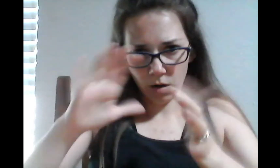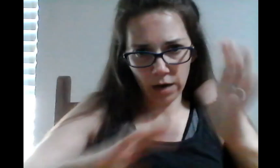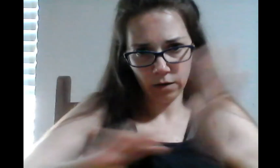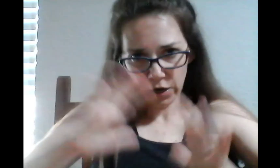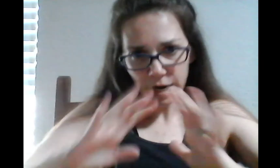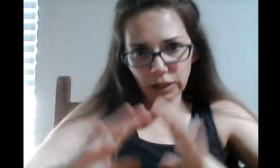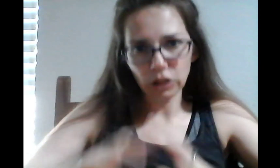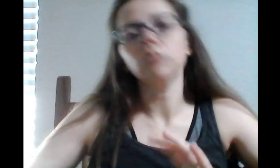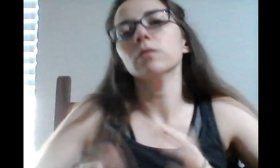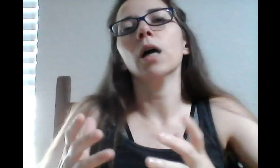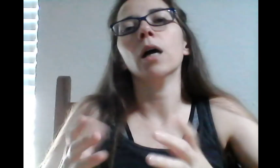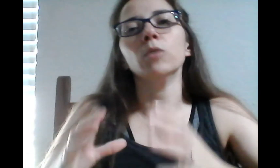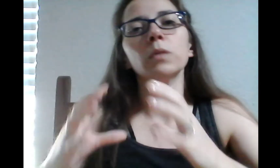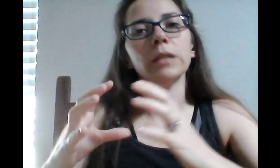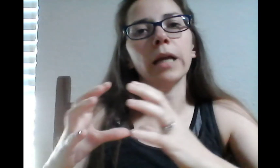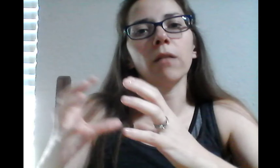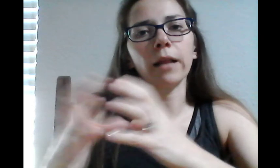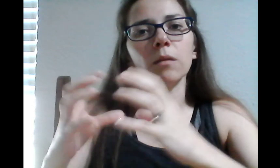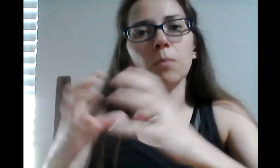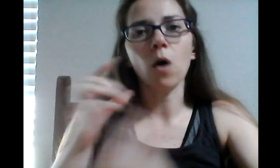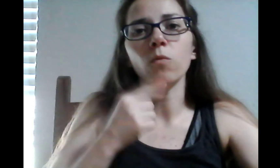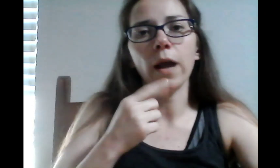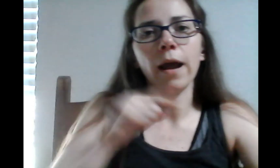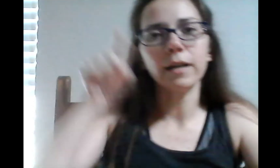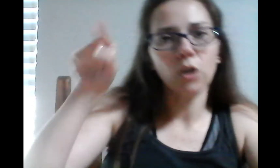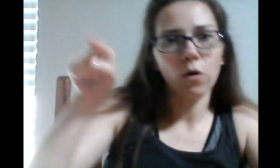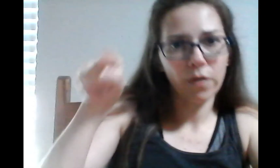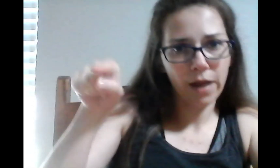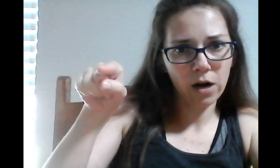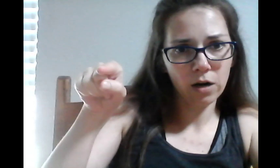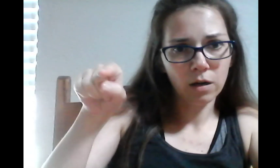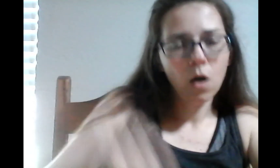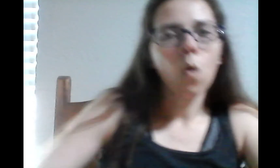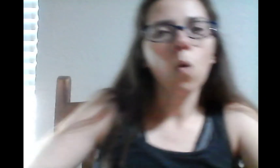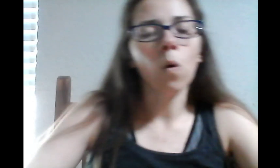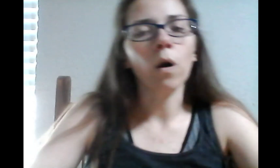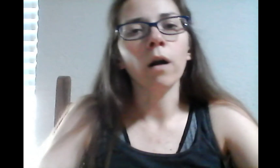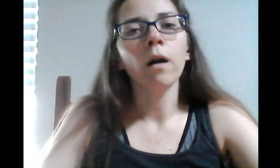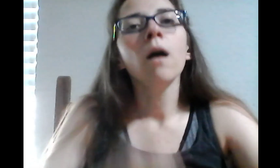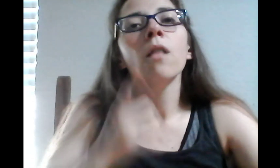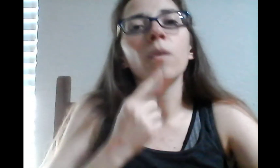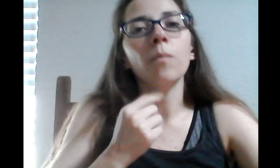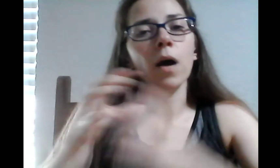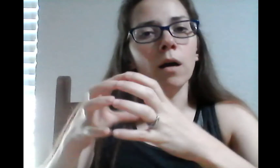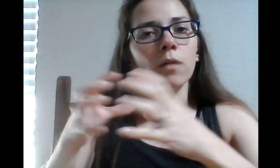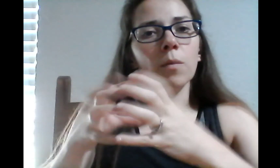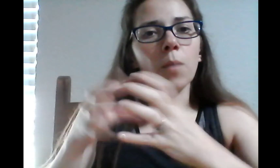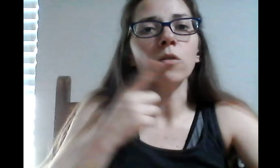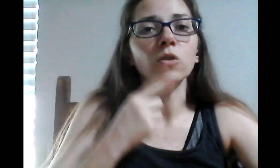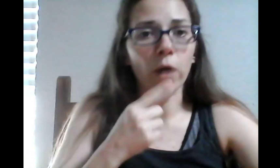around variation, you would say, like, the ball red is over there. Or the ball is red.